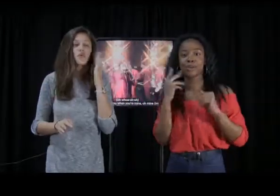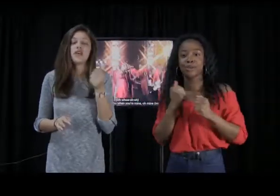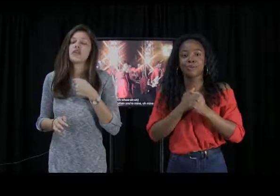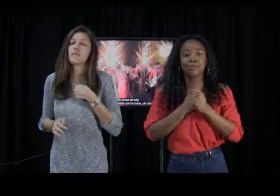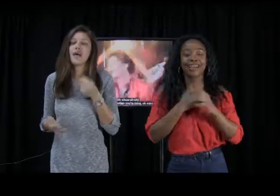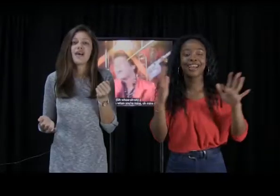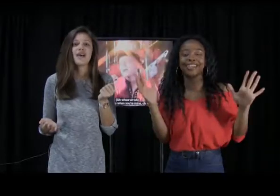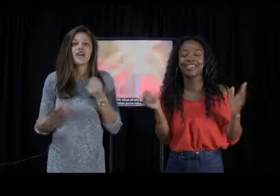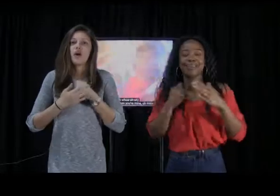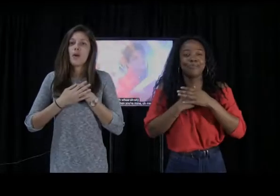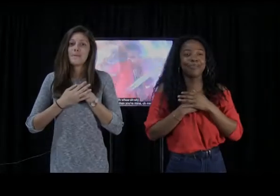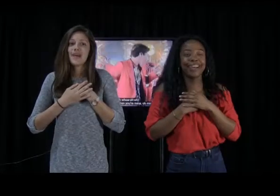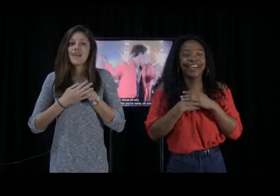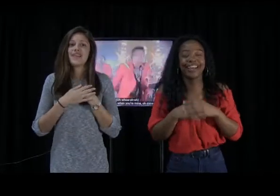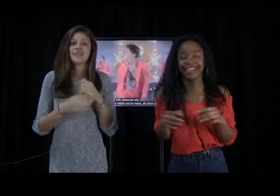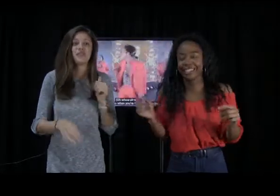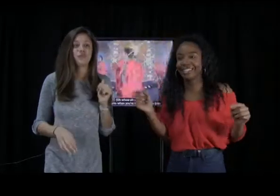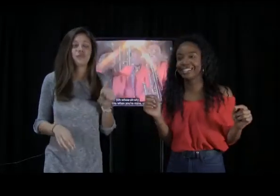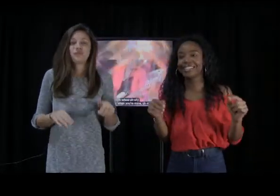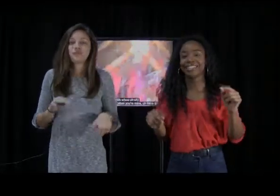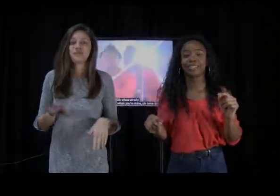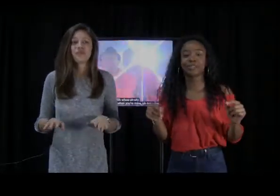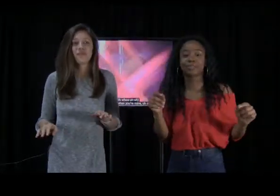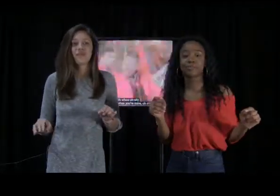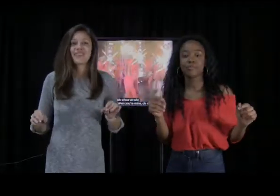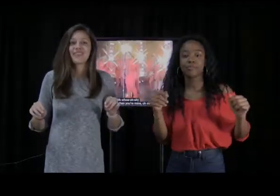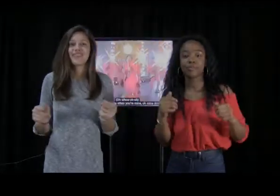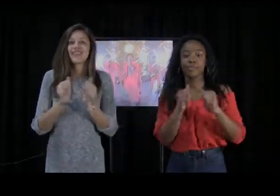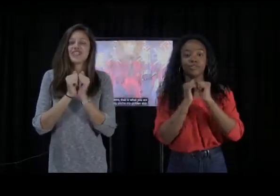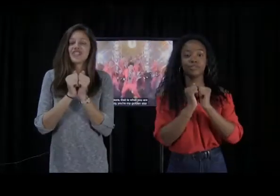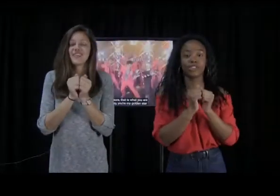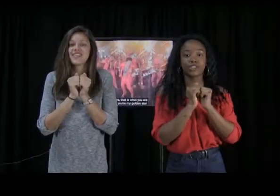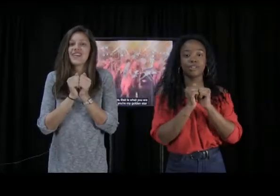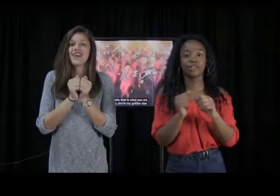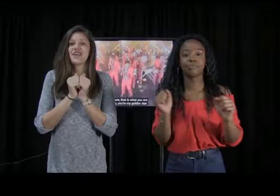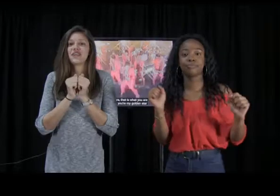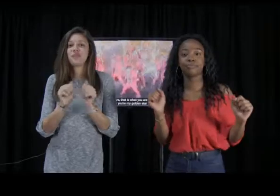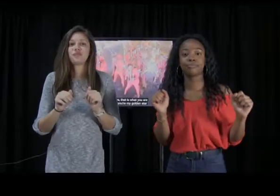Show you when you're mine, oh mine, mine, oh mine.